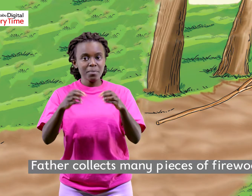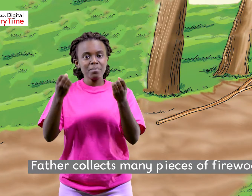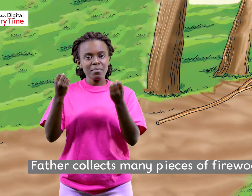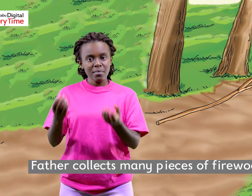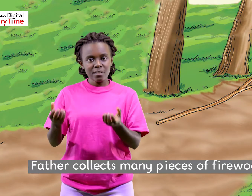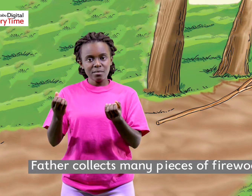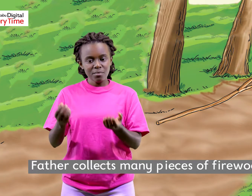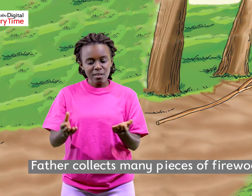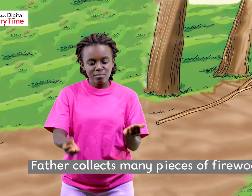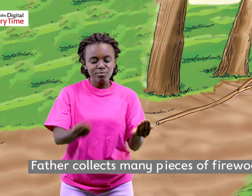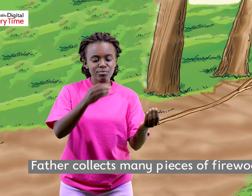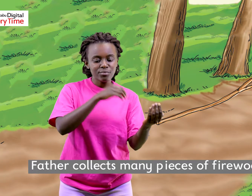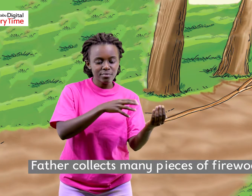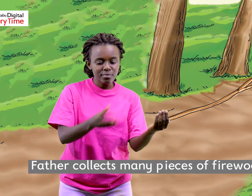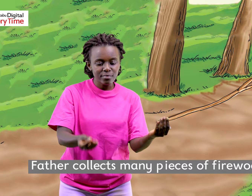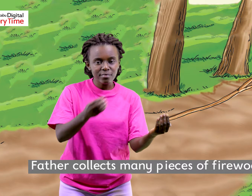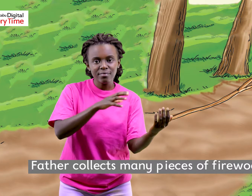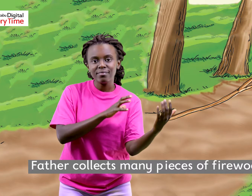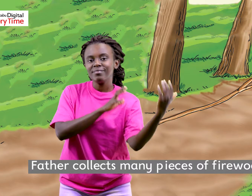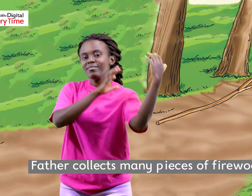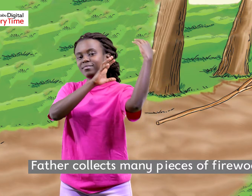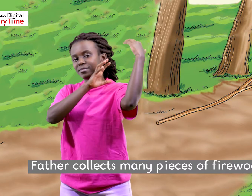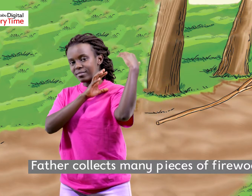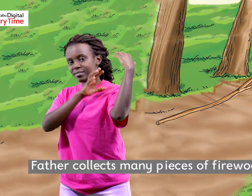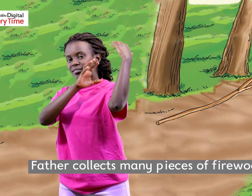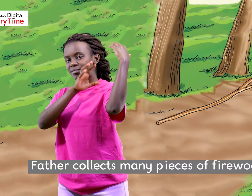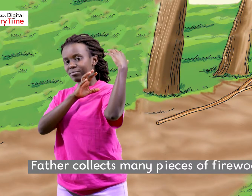Father collects many pieces of firewood.